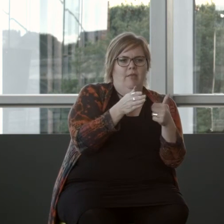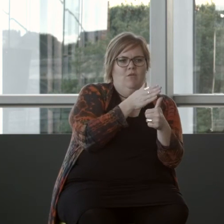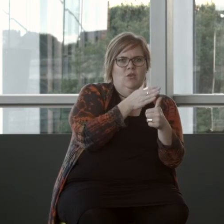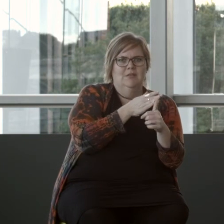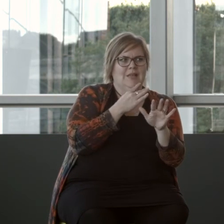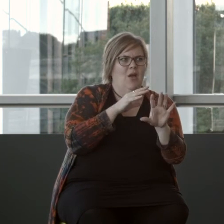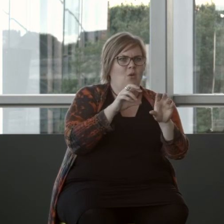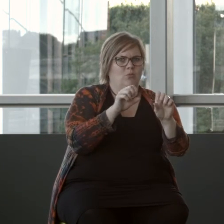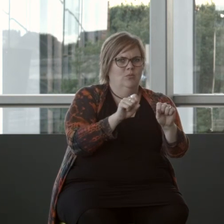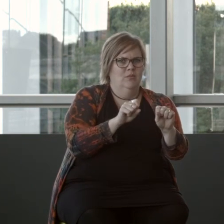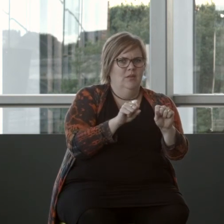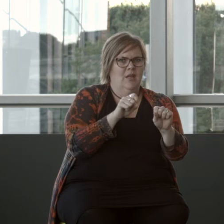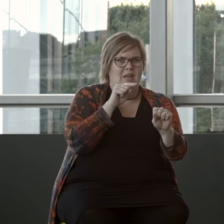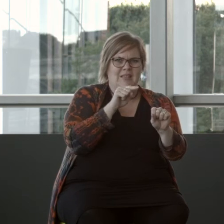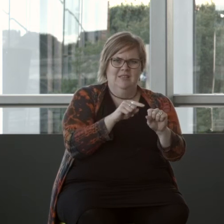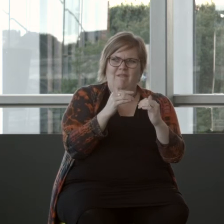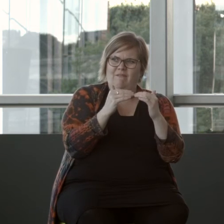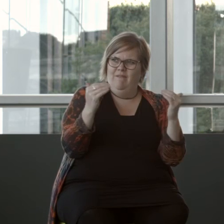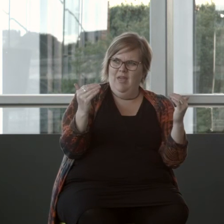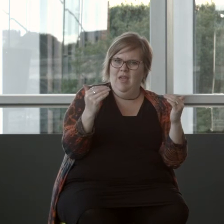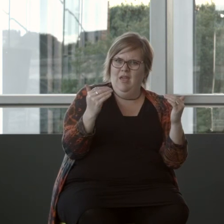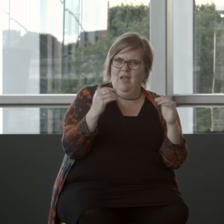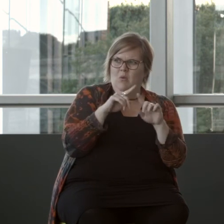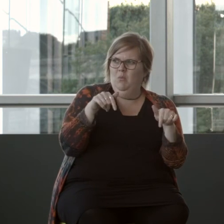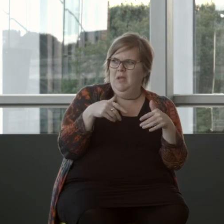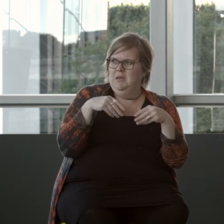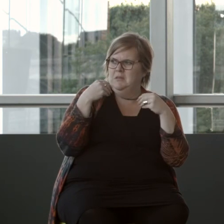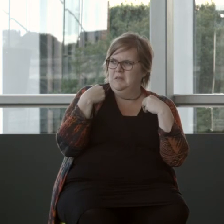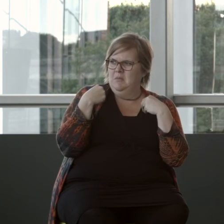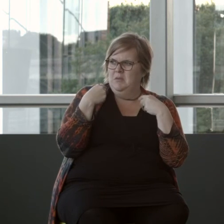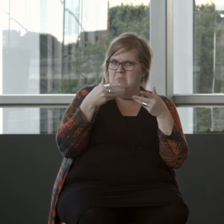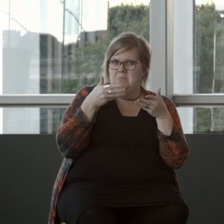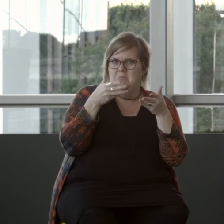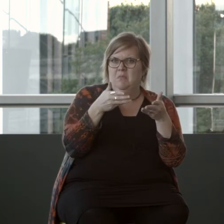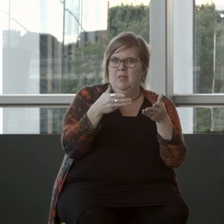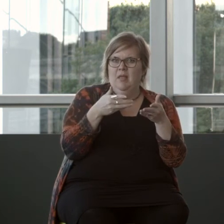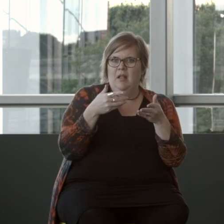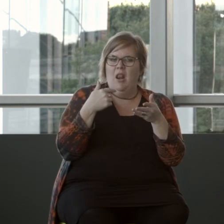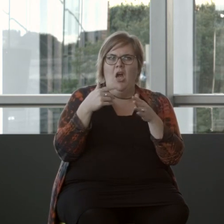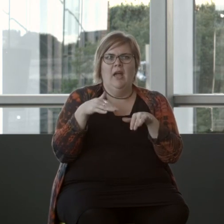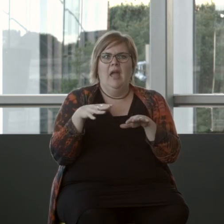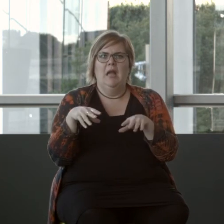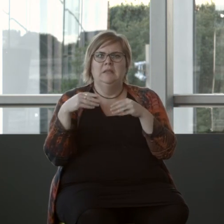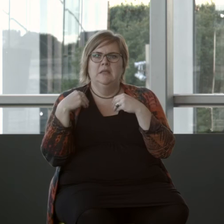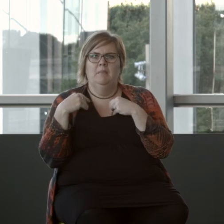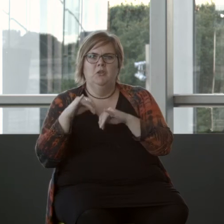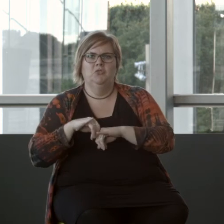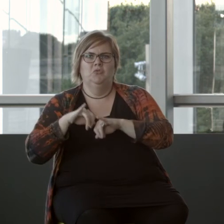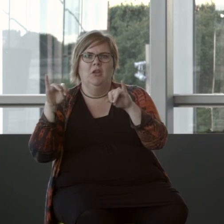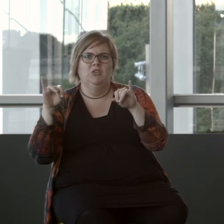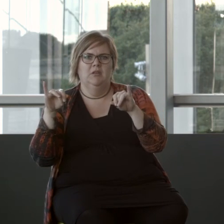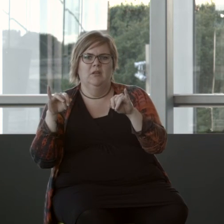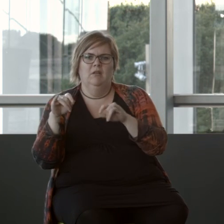wait a minute, is that reasonable? Are we okay with that? Are we okay with that easy acceptance of her tragedy? And